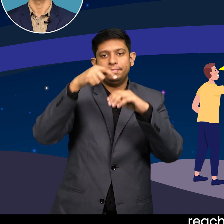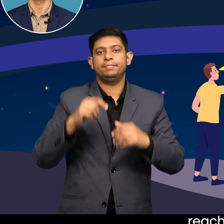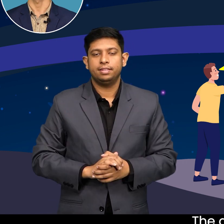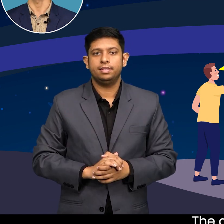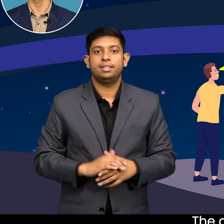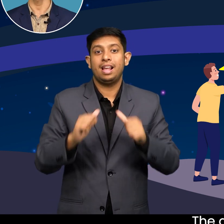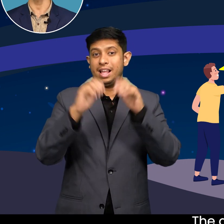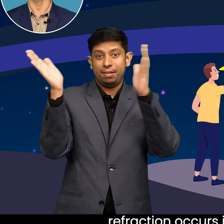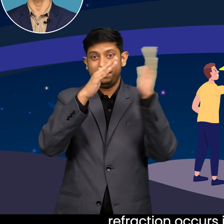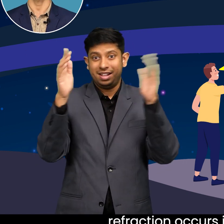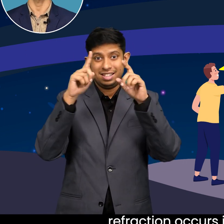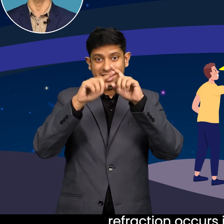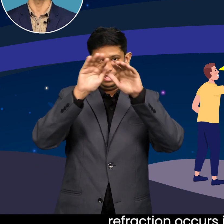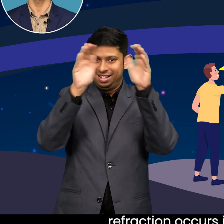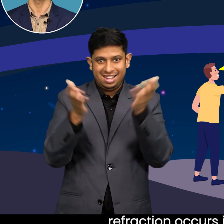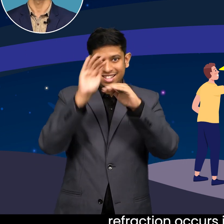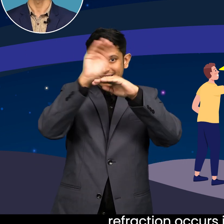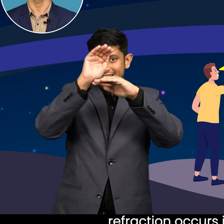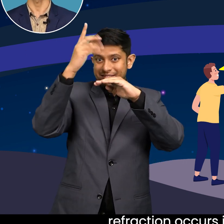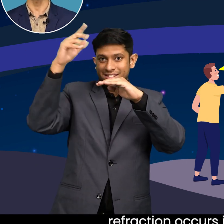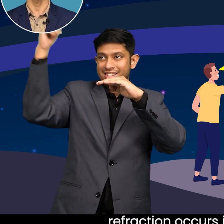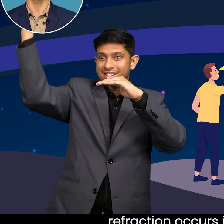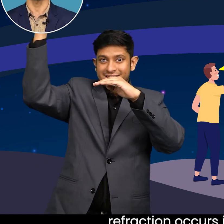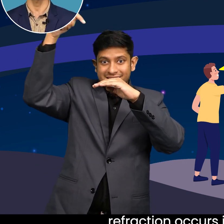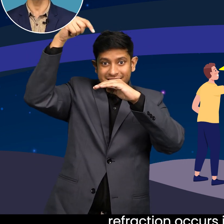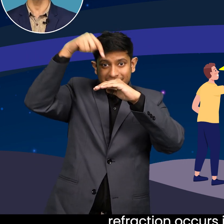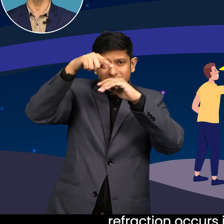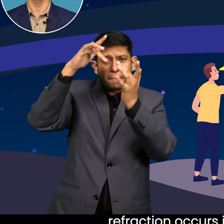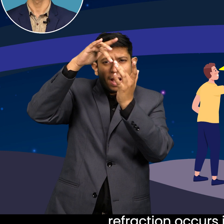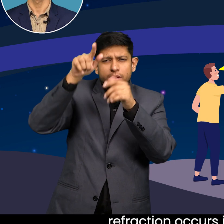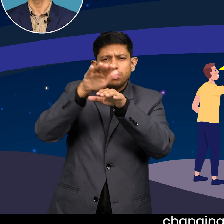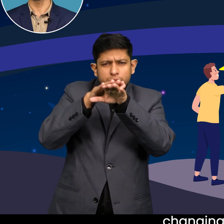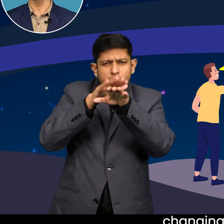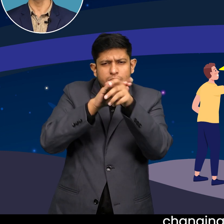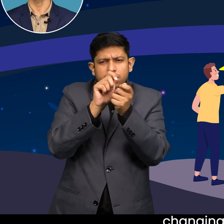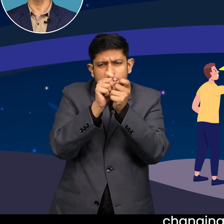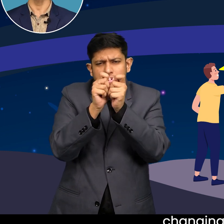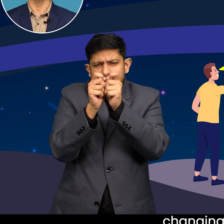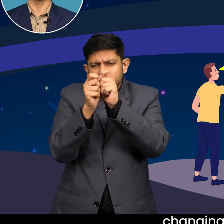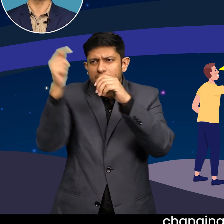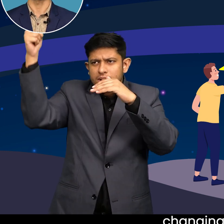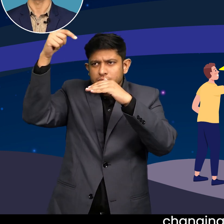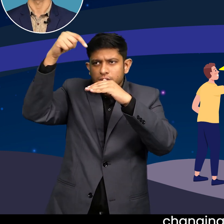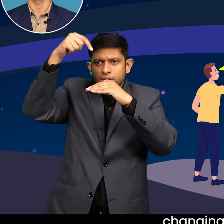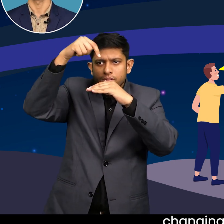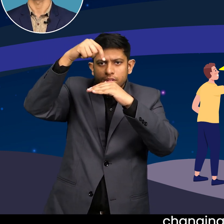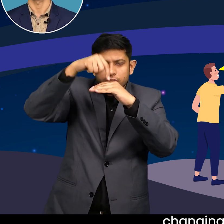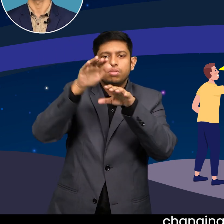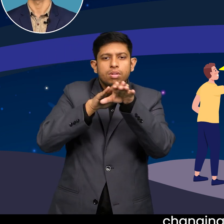The atmospheric refraction occurs in a medium of gradually changing refractive index.